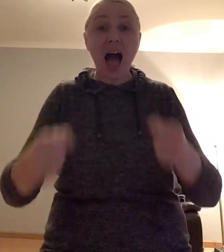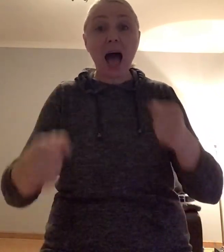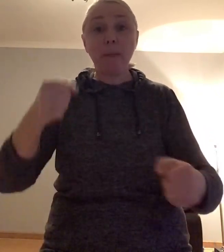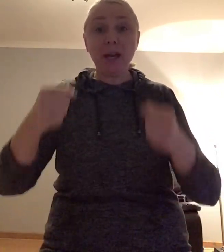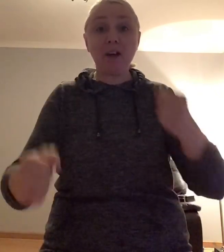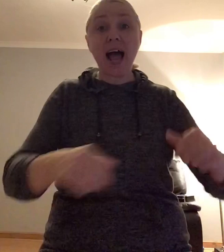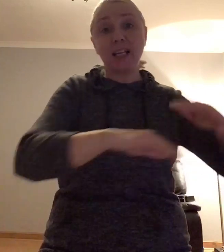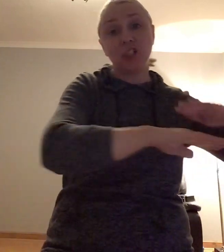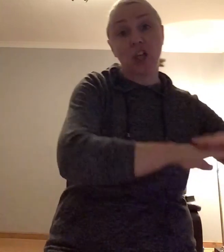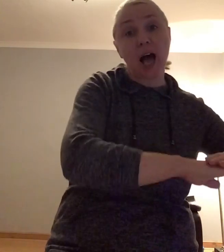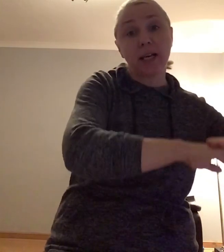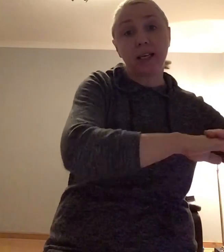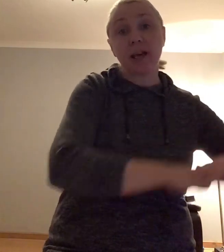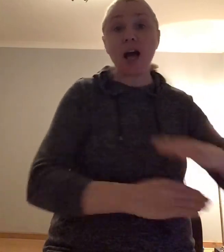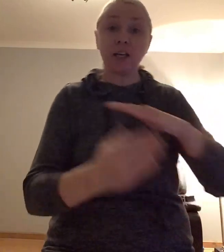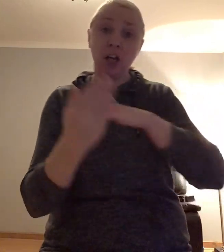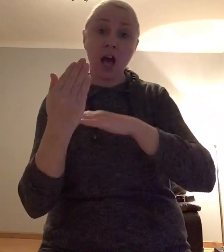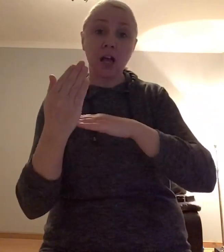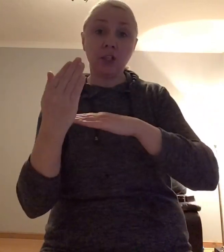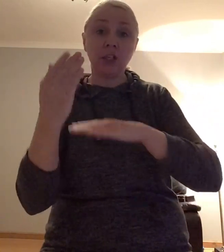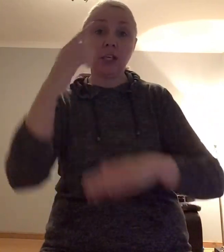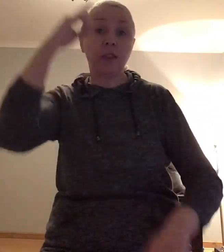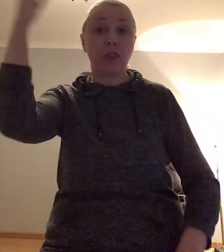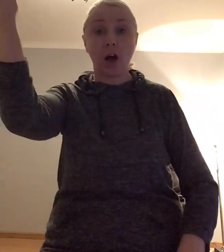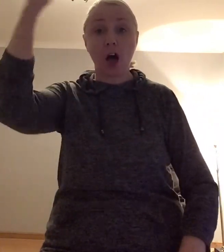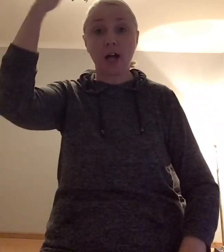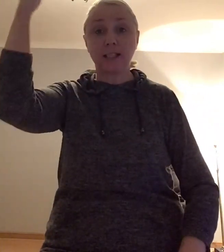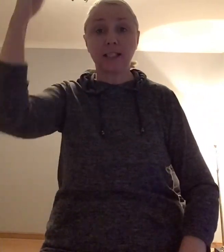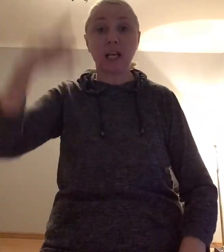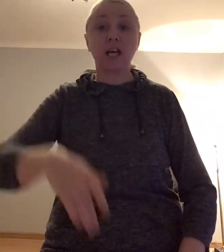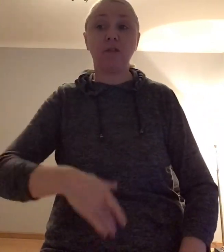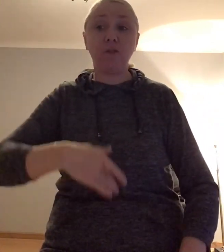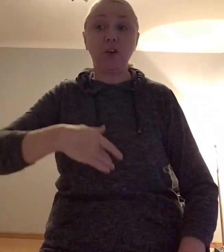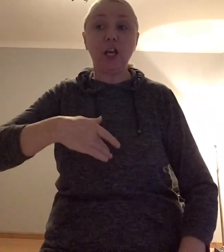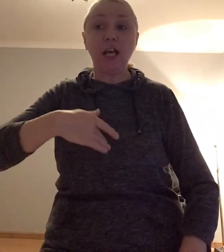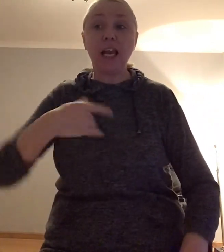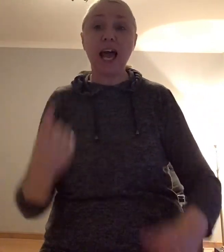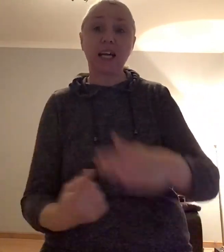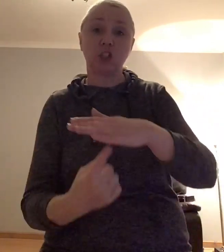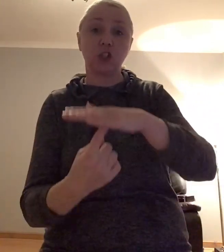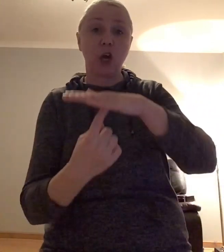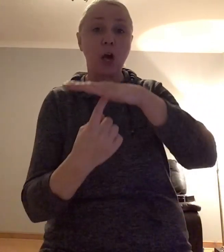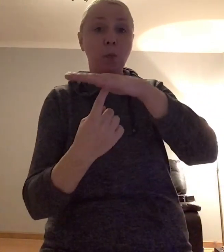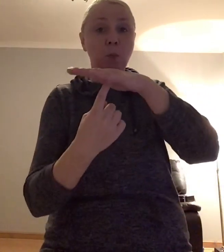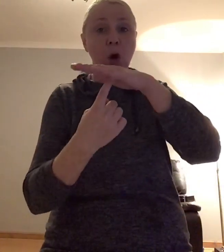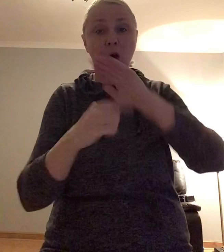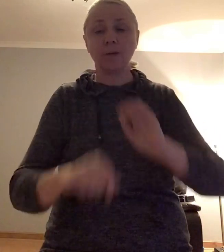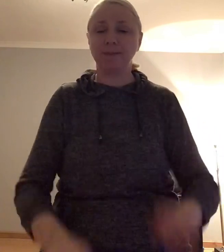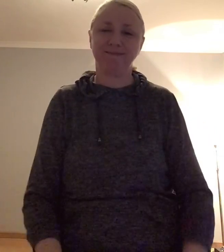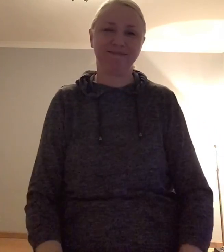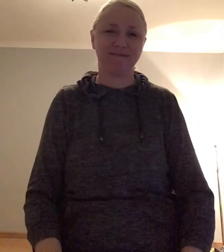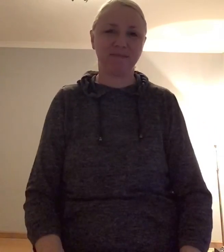I'll be riding shotgun underneath the hot sun, feeling like a someone.